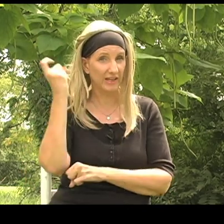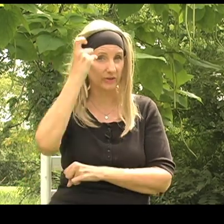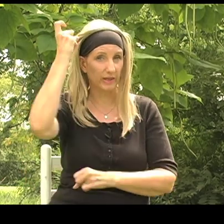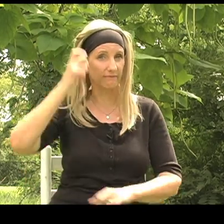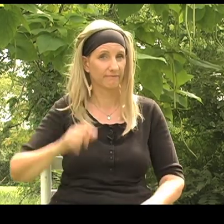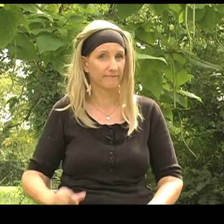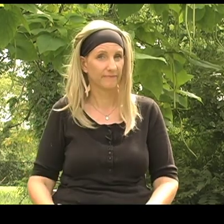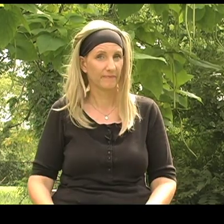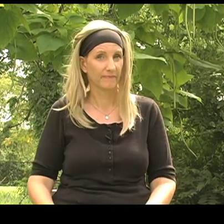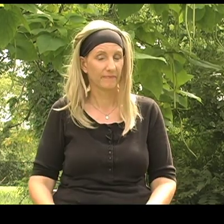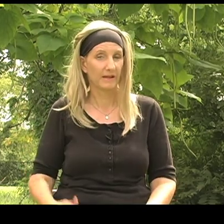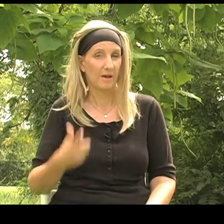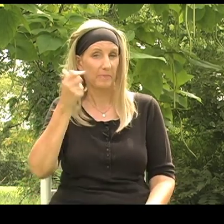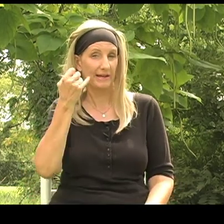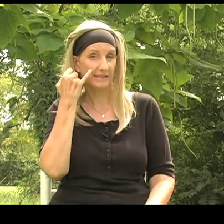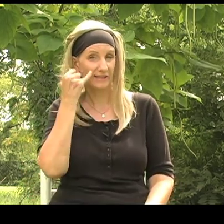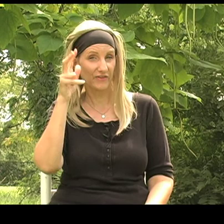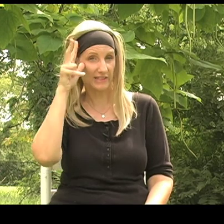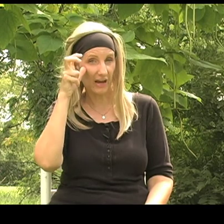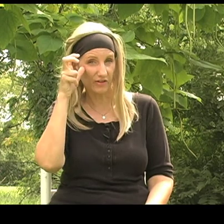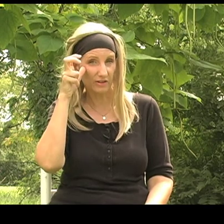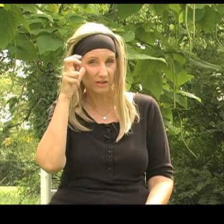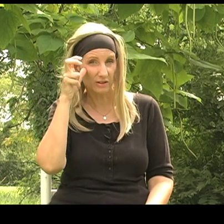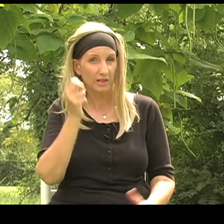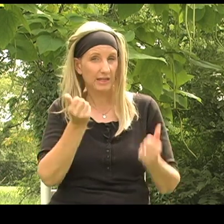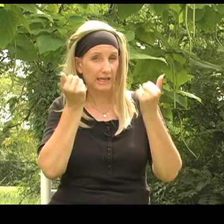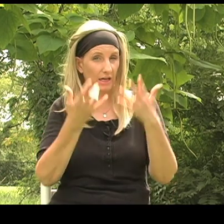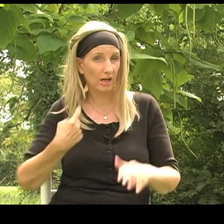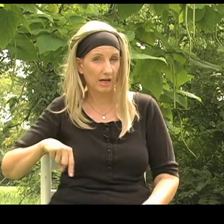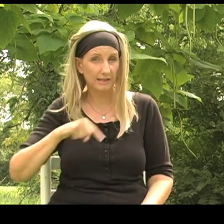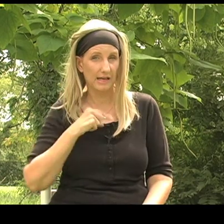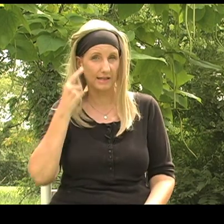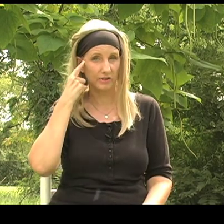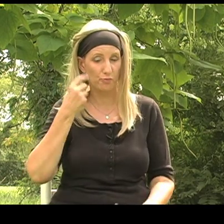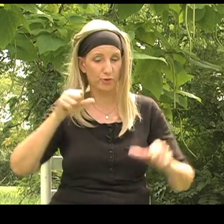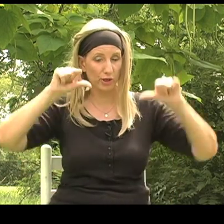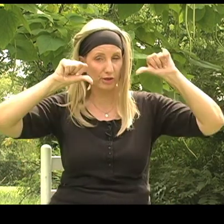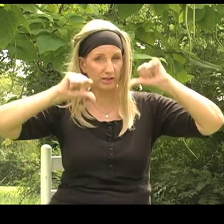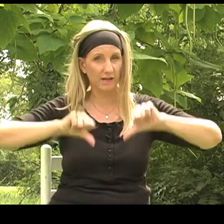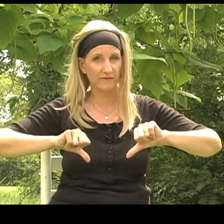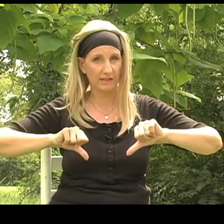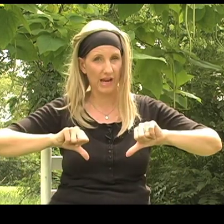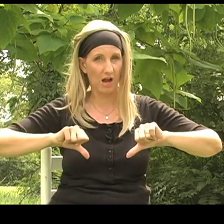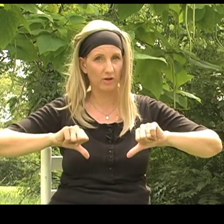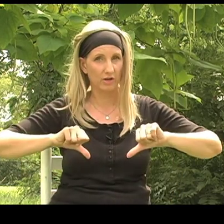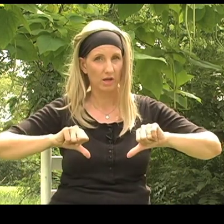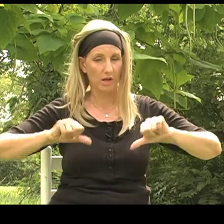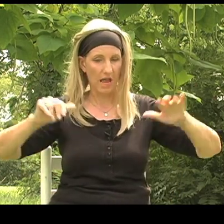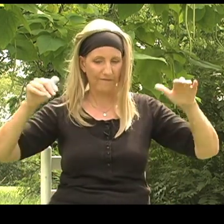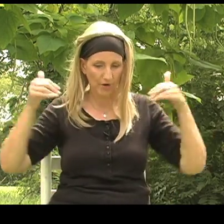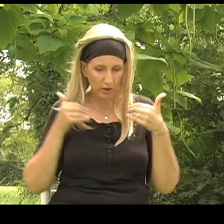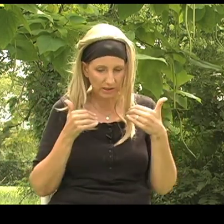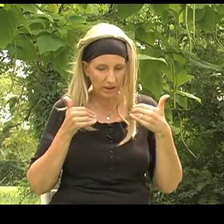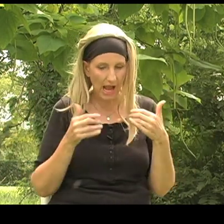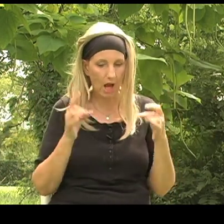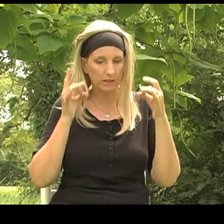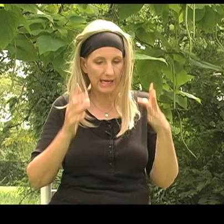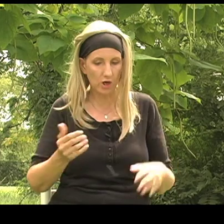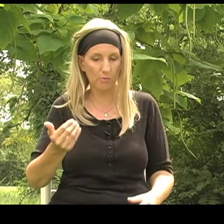victory. Because if the devil can cause us to put ourselves down and focus on how terrible